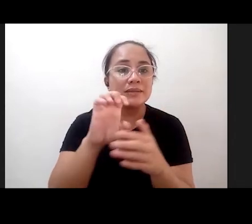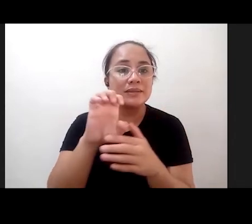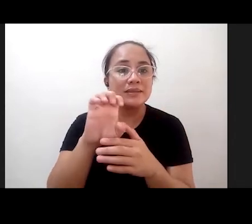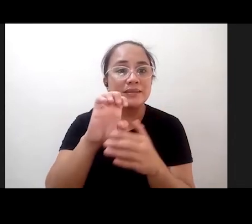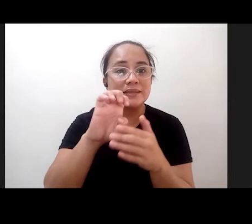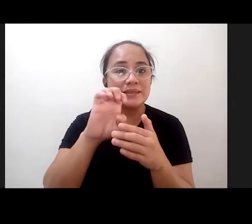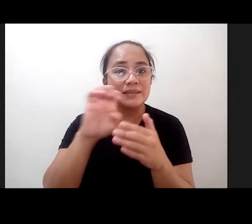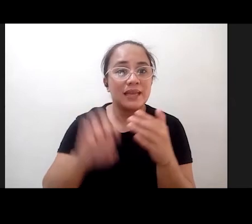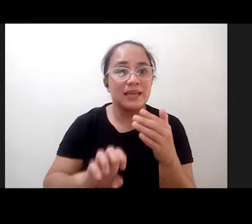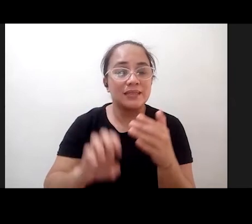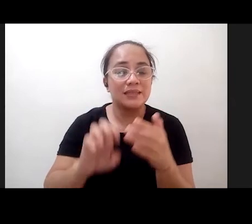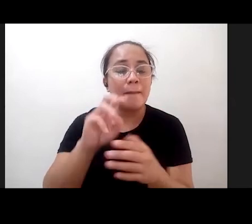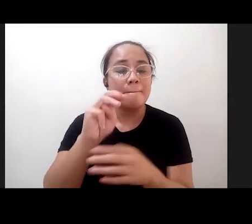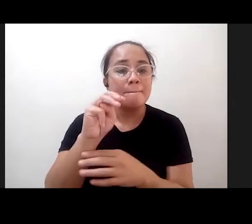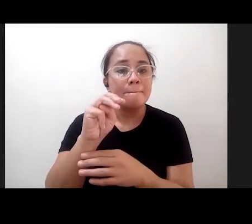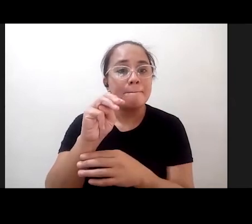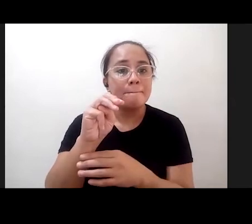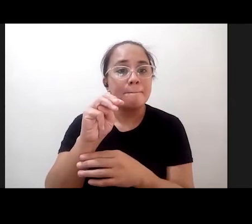manual,